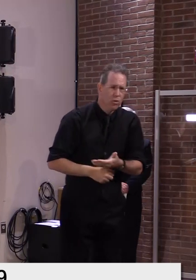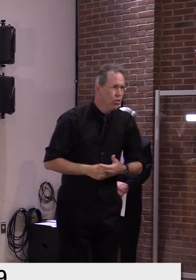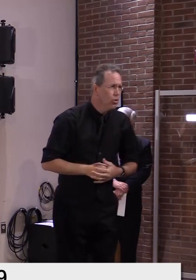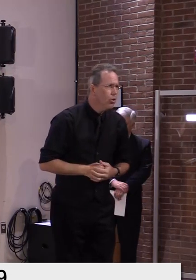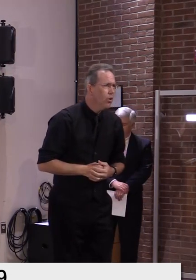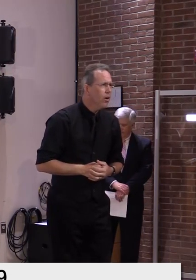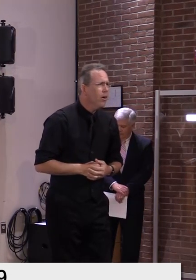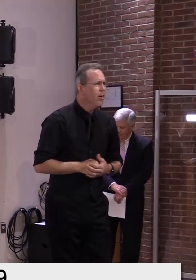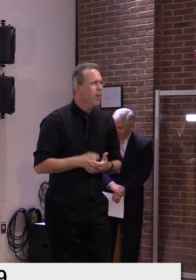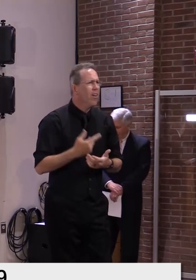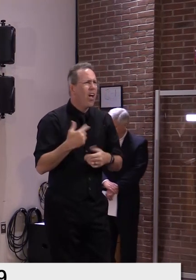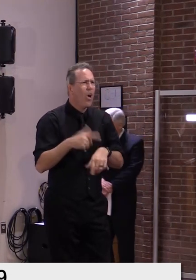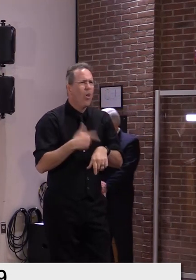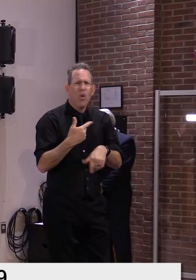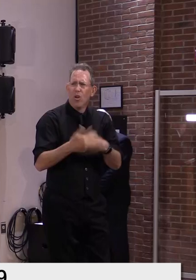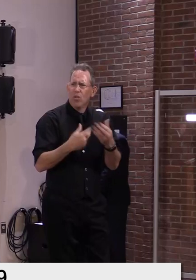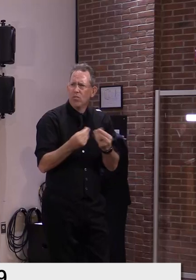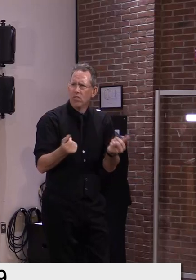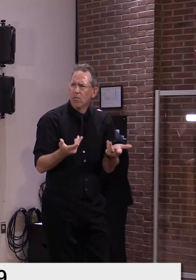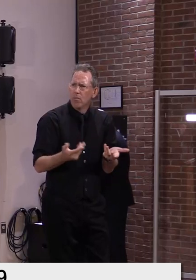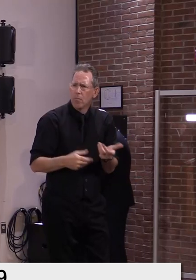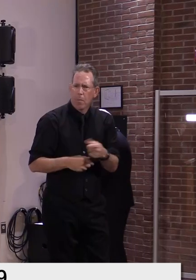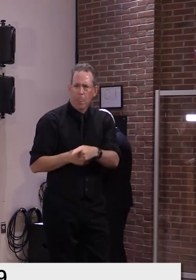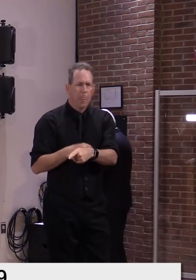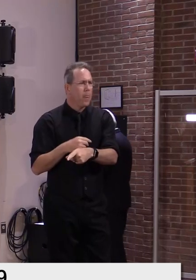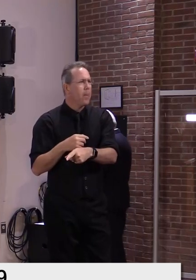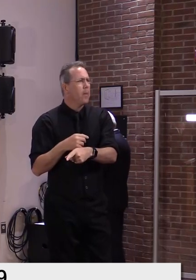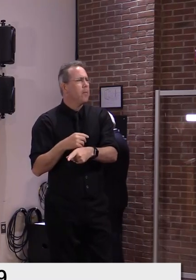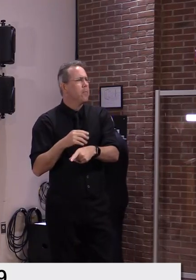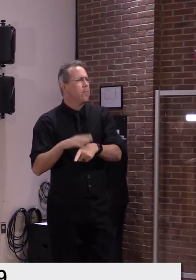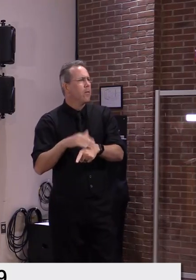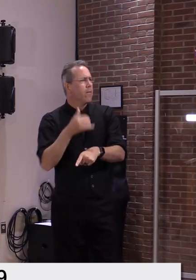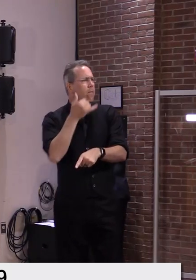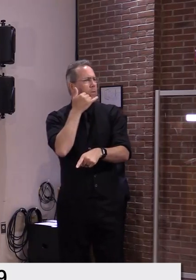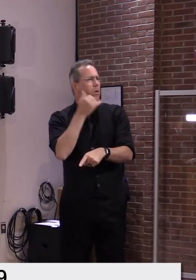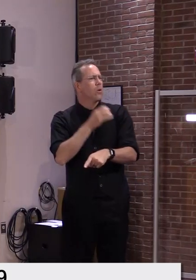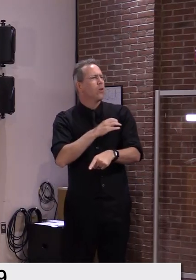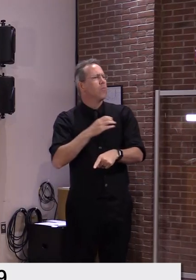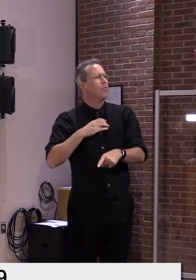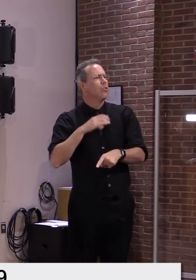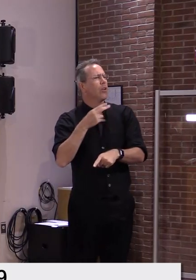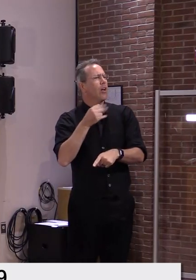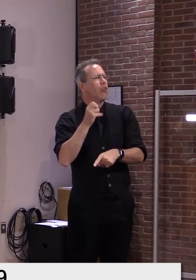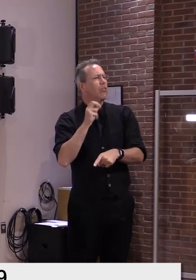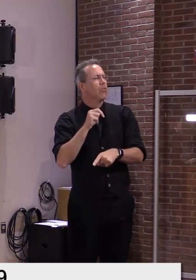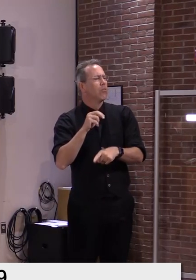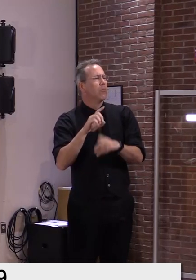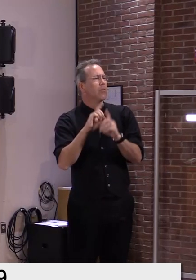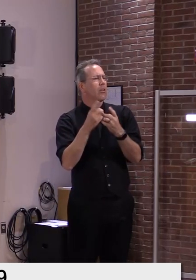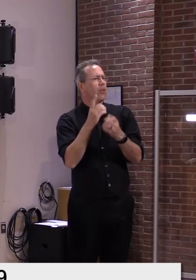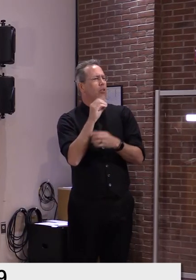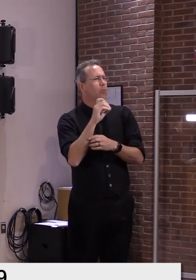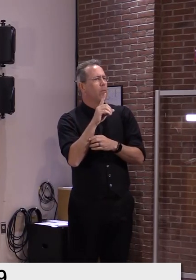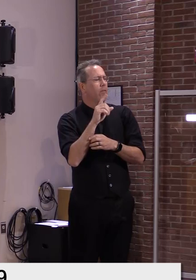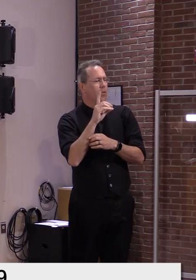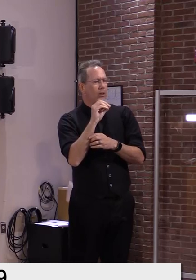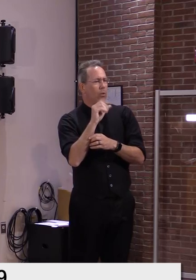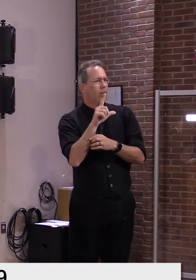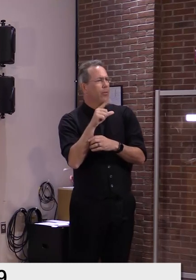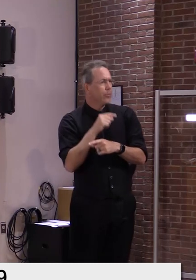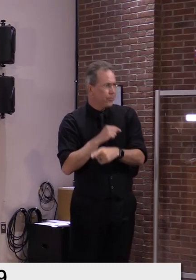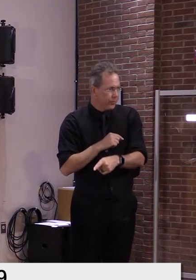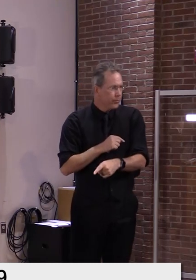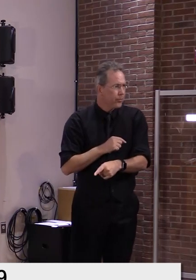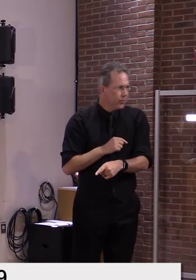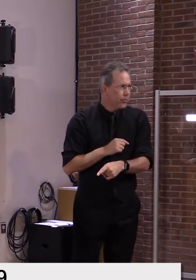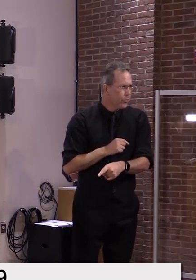Commissioner Harrington. Sure. Yeah, thank you, Governor. So the issue were the one piece, and I'm reluctant to